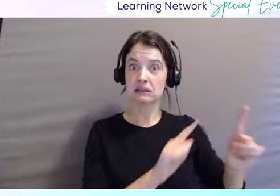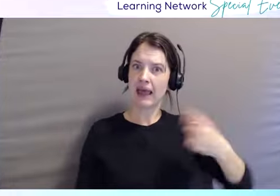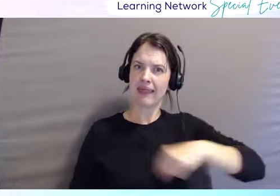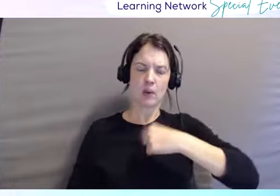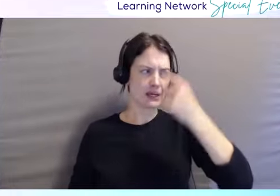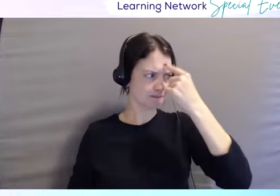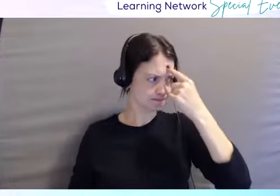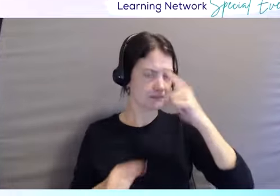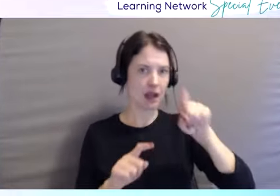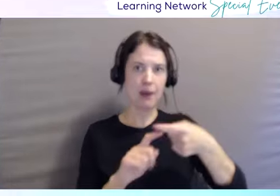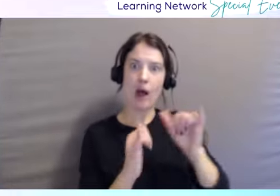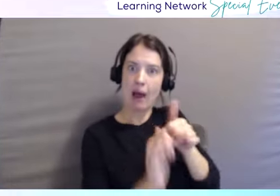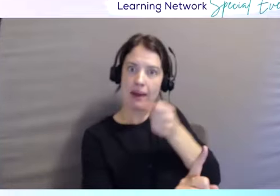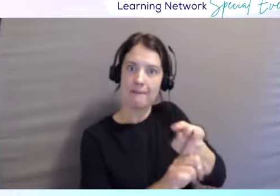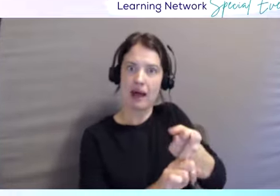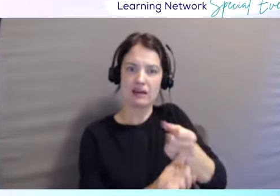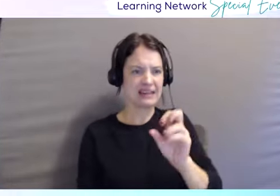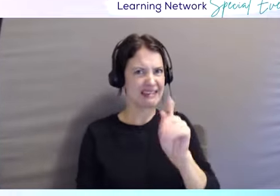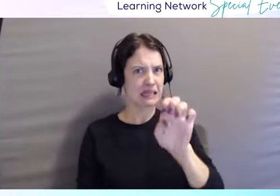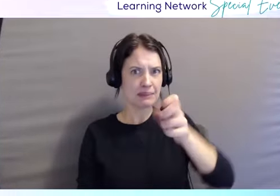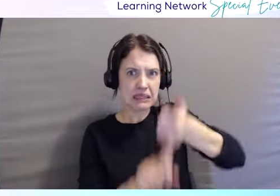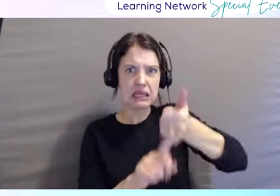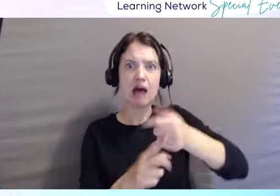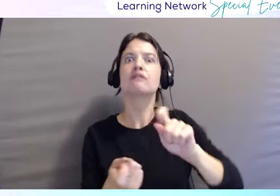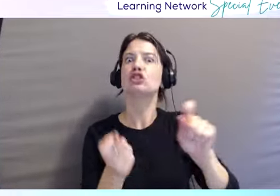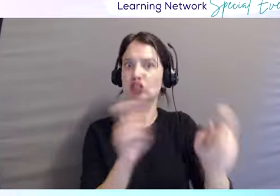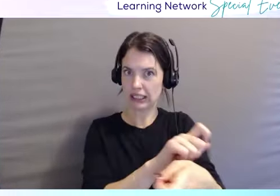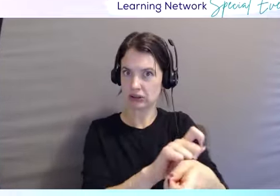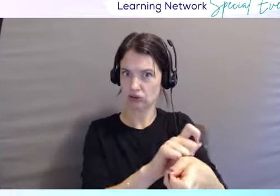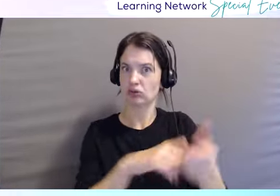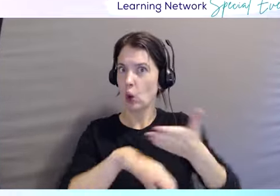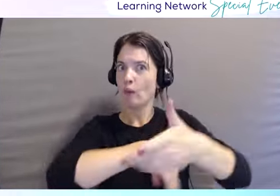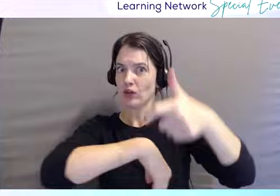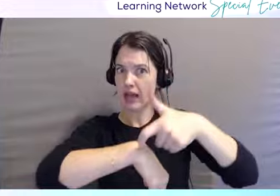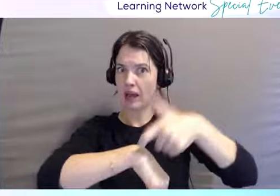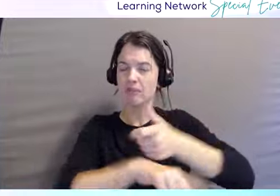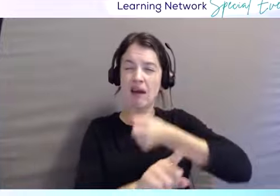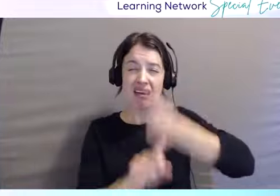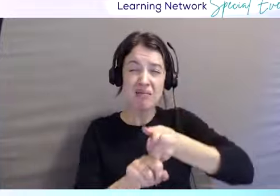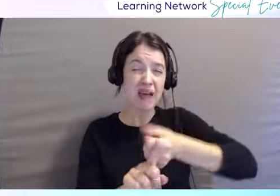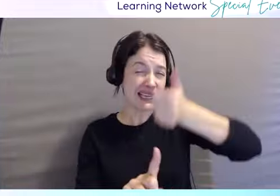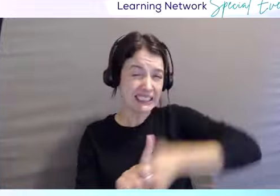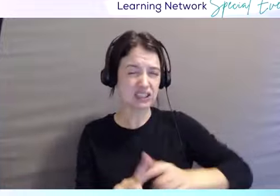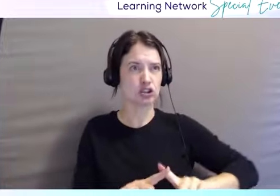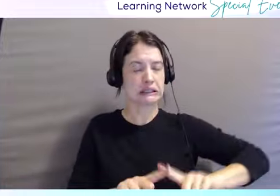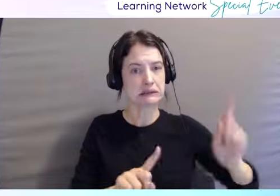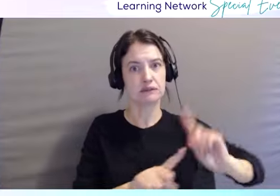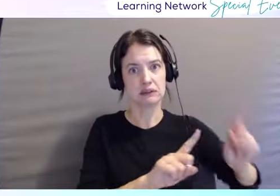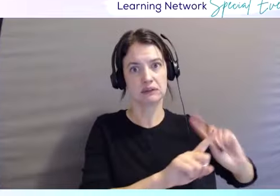and evolve, and they all have different impacts, and they all need to be incorporated in our response.